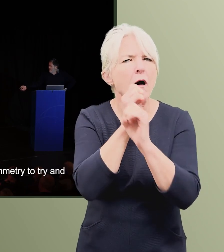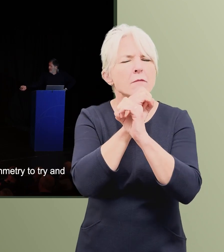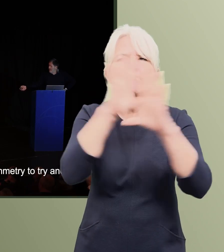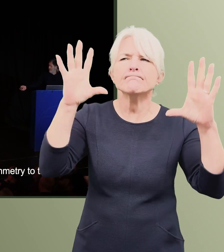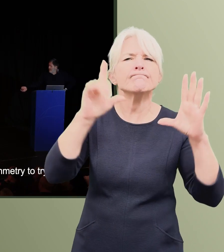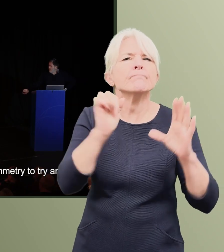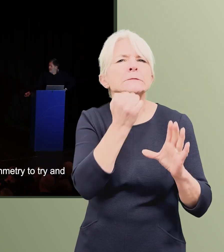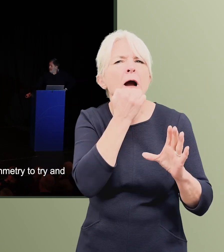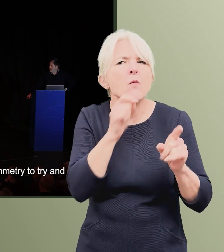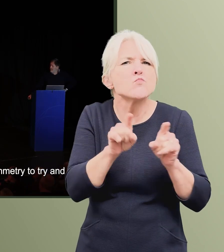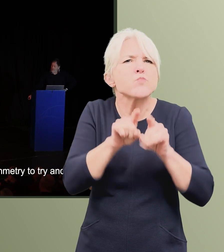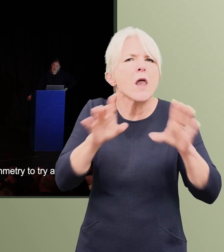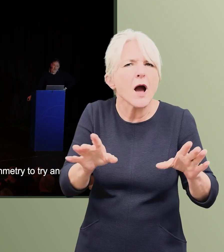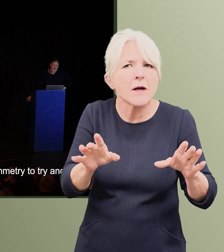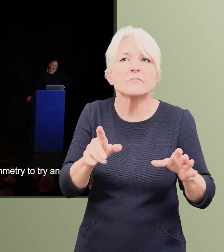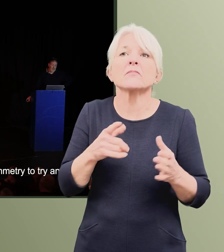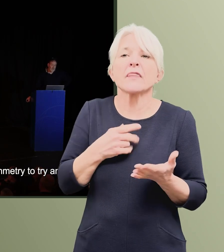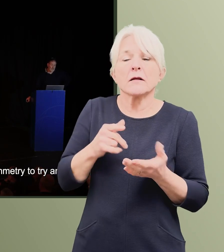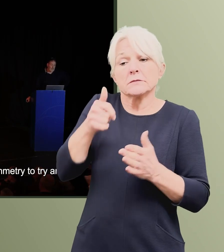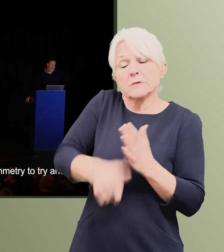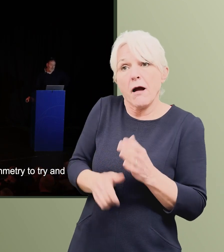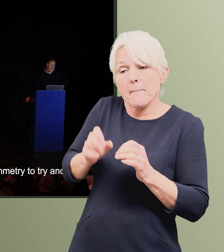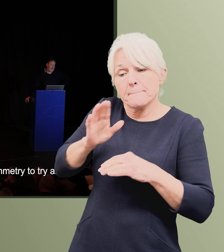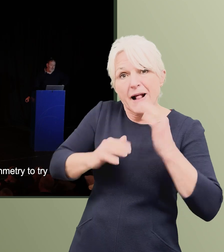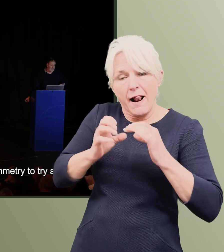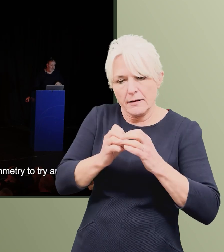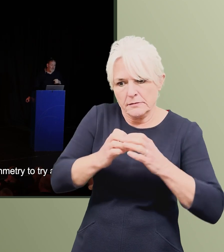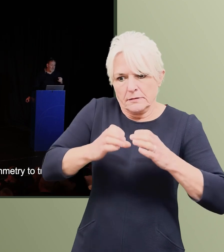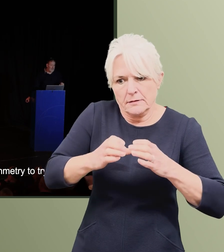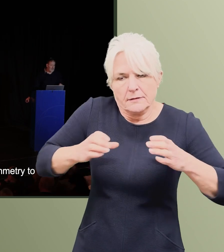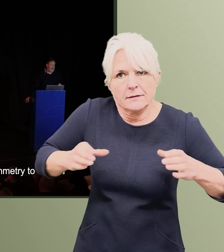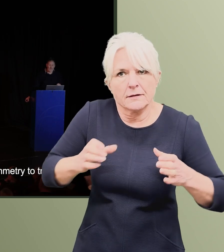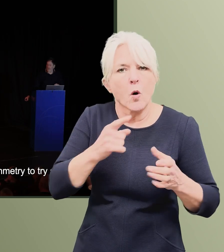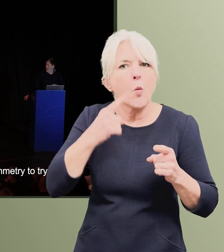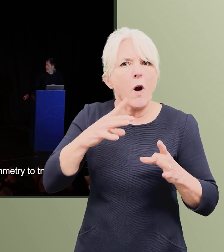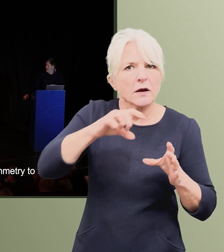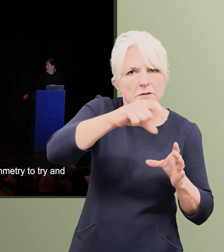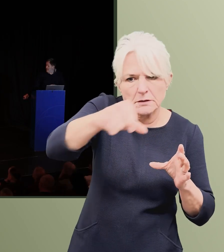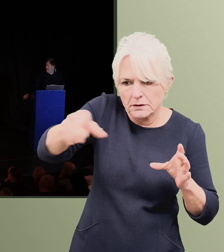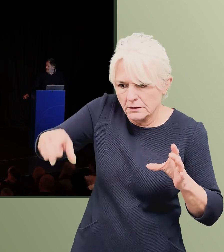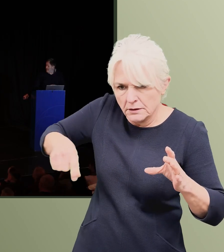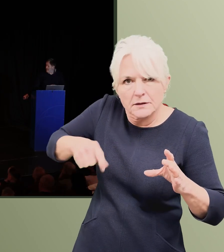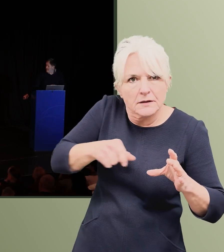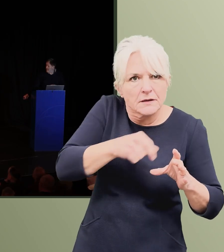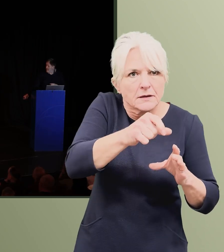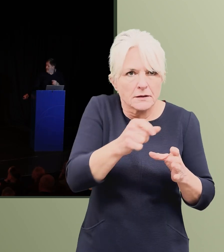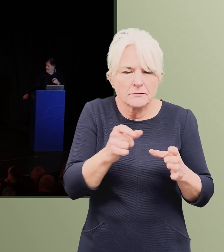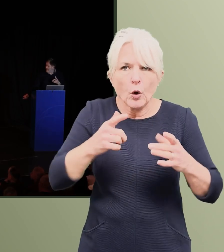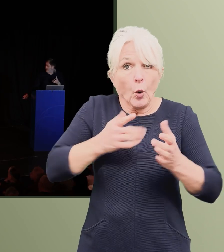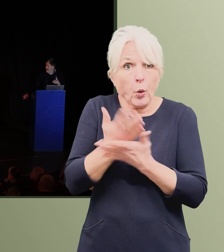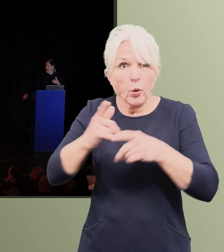more importantly, we started to use photogrammetry to try and tease out the